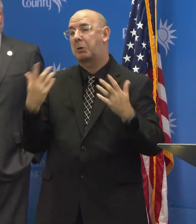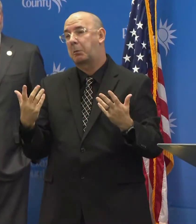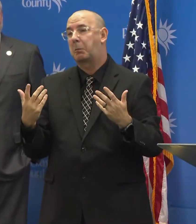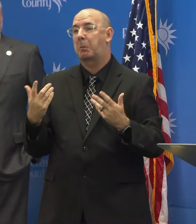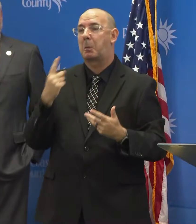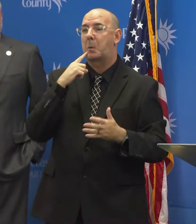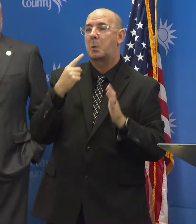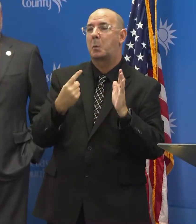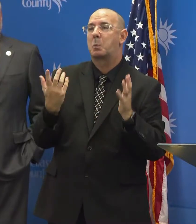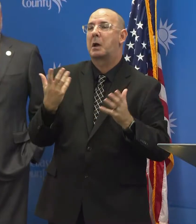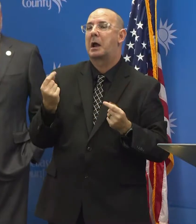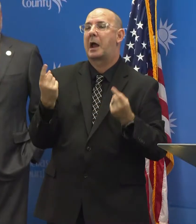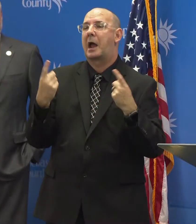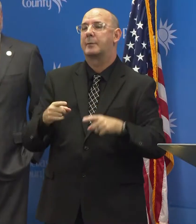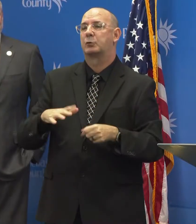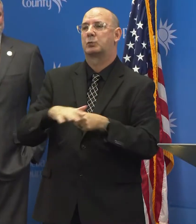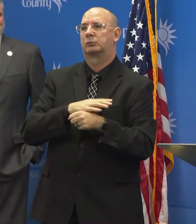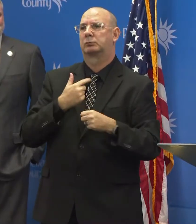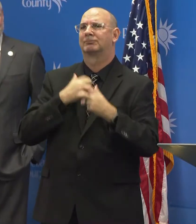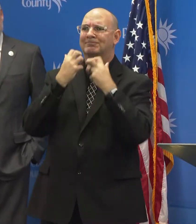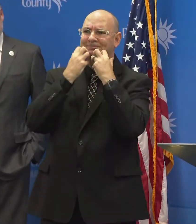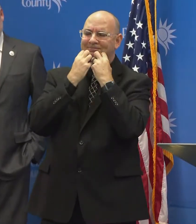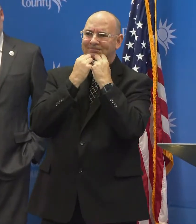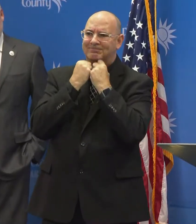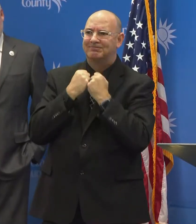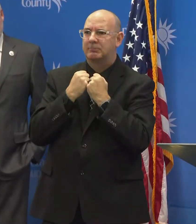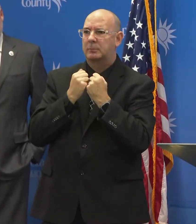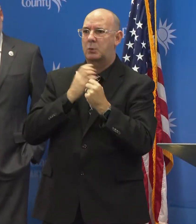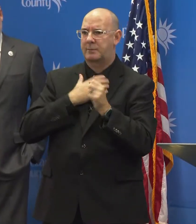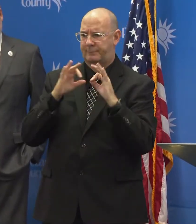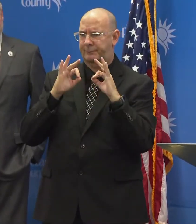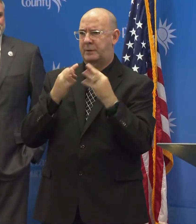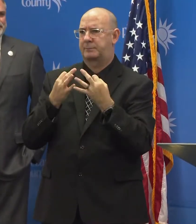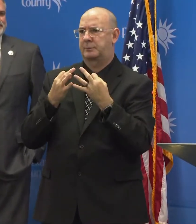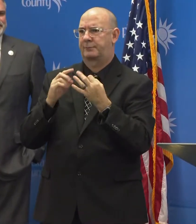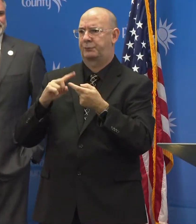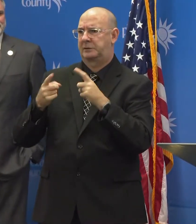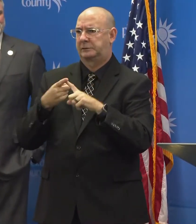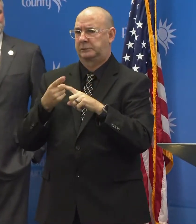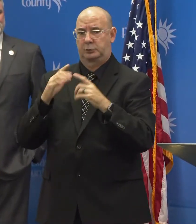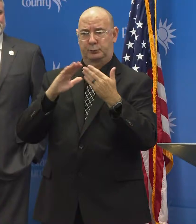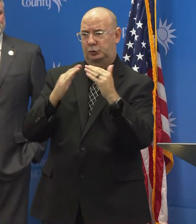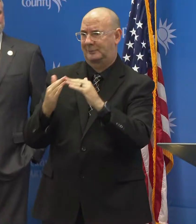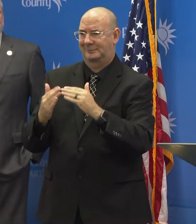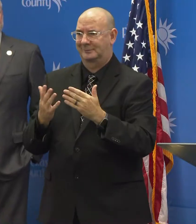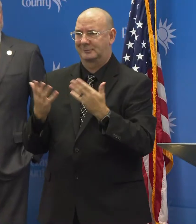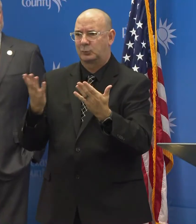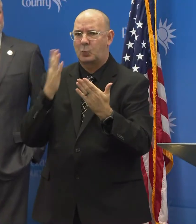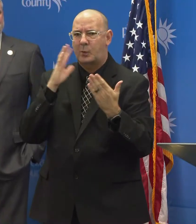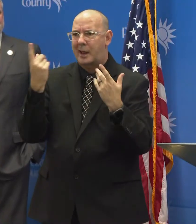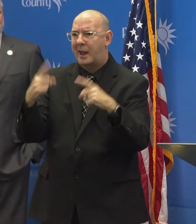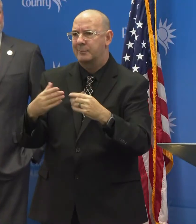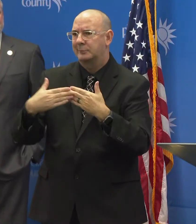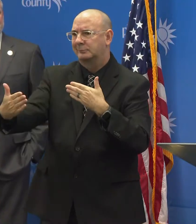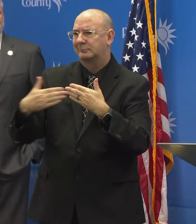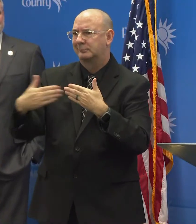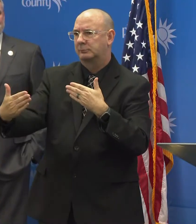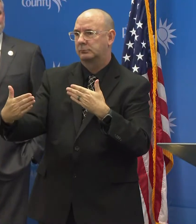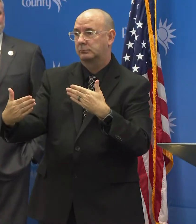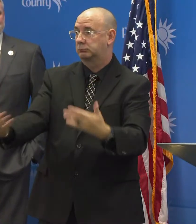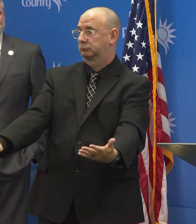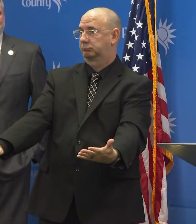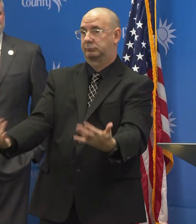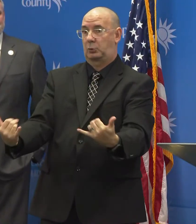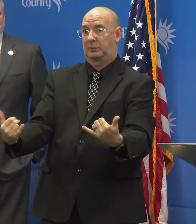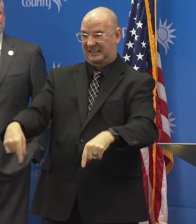all love and our families and friends and communities, and how that will affect this area. This could be the storm that